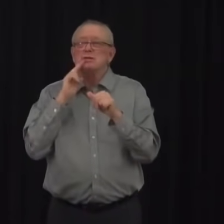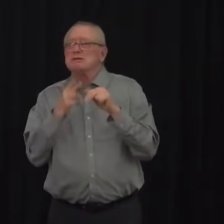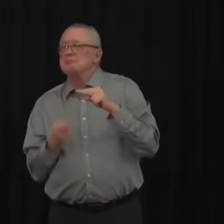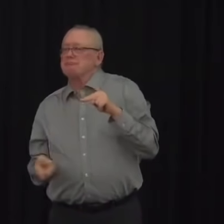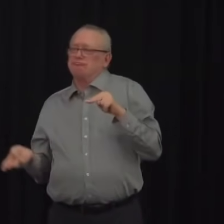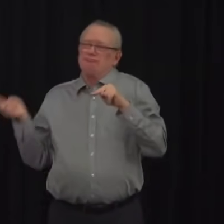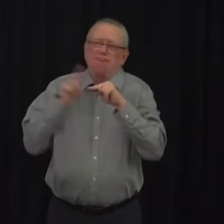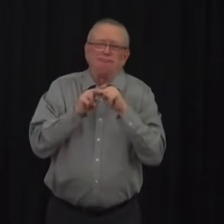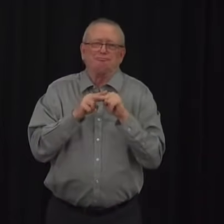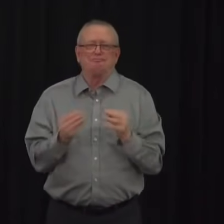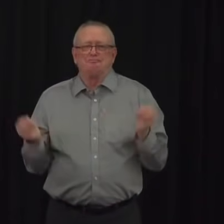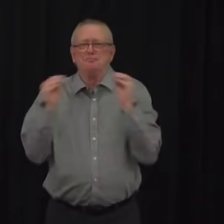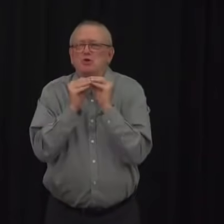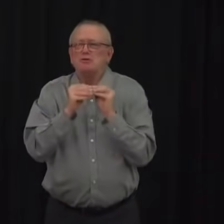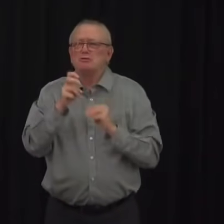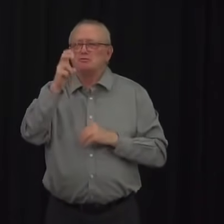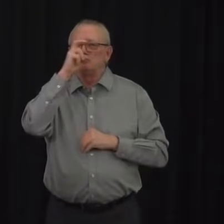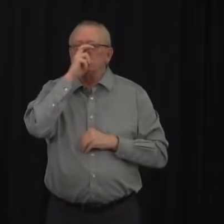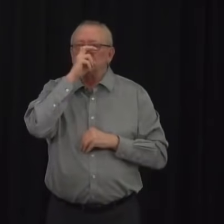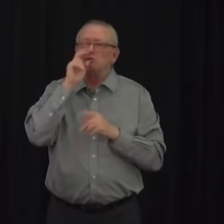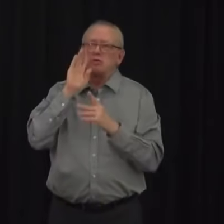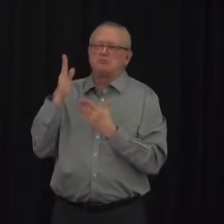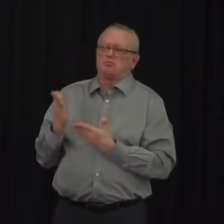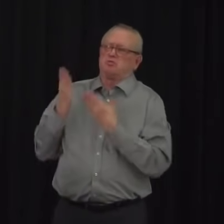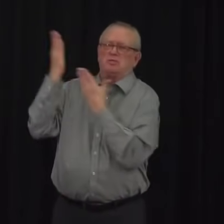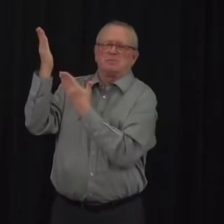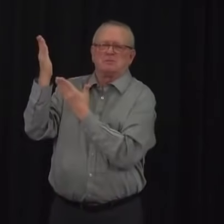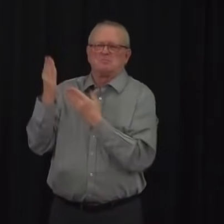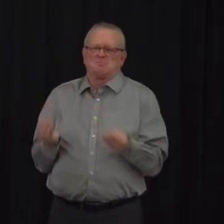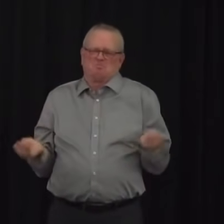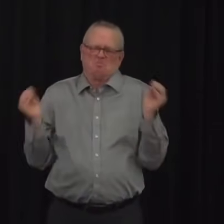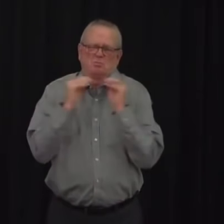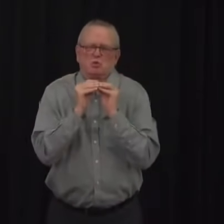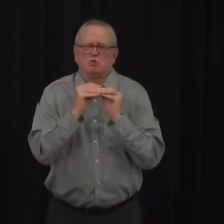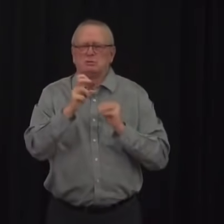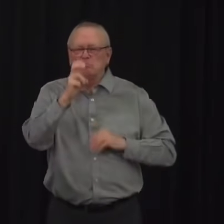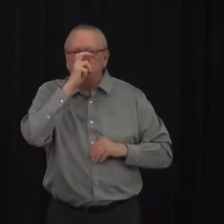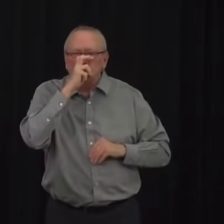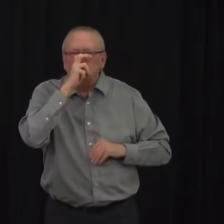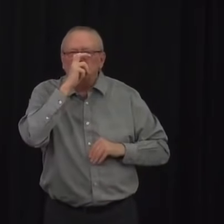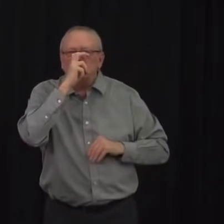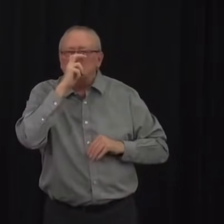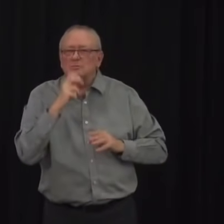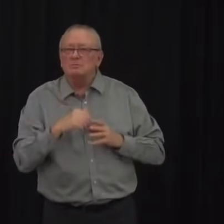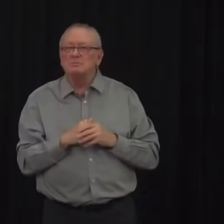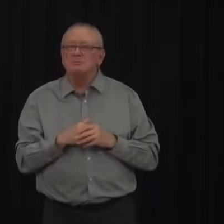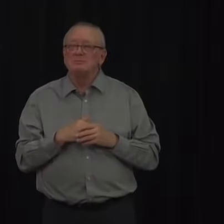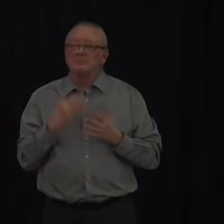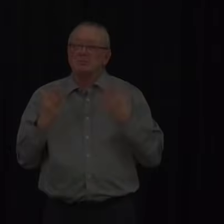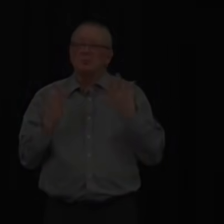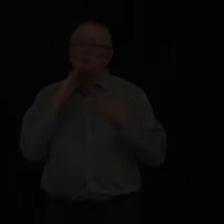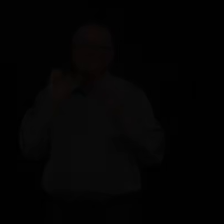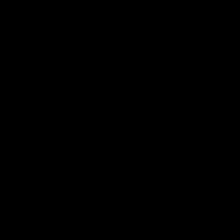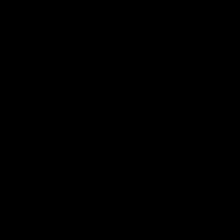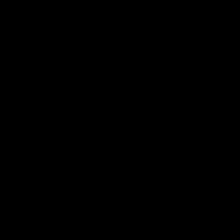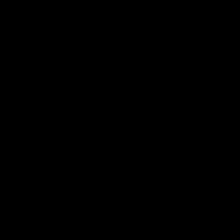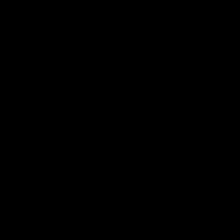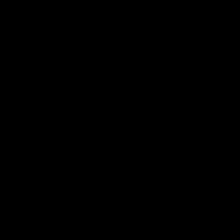restrictions. And I recognize those may have other health impacts, but we cannot let COVID-19 spread unchecked.